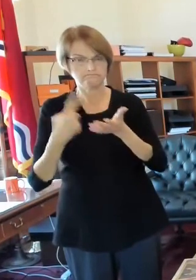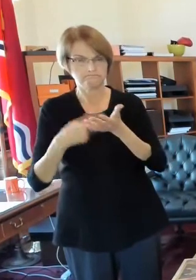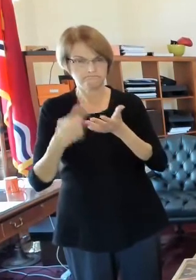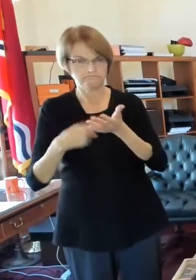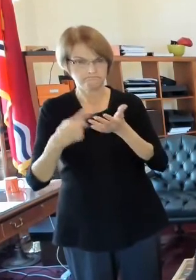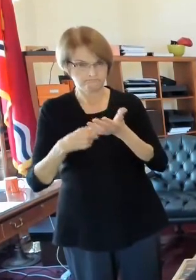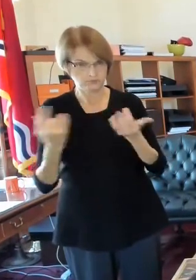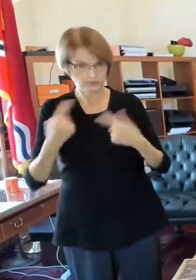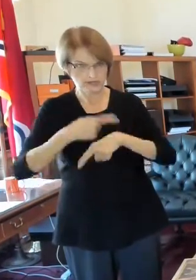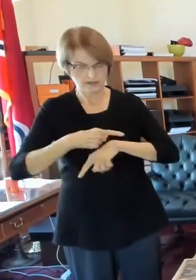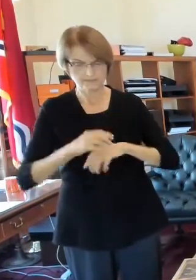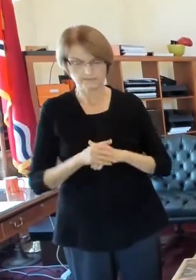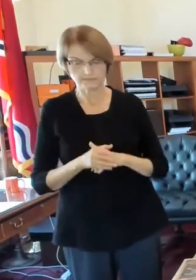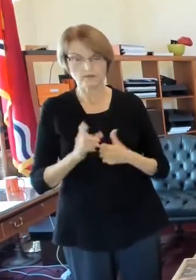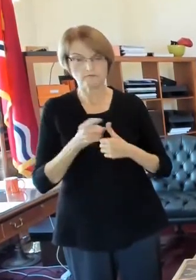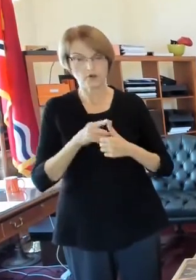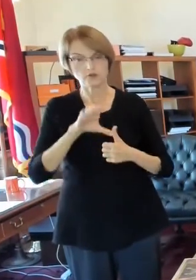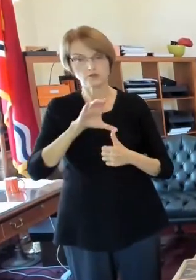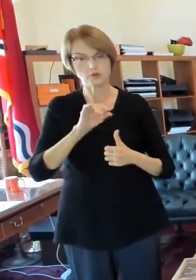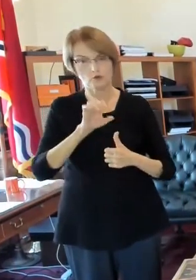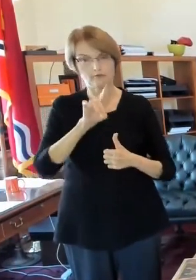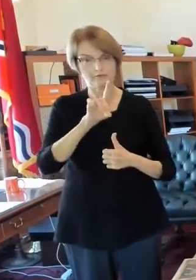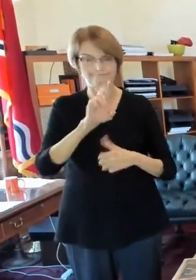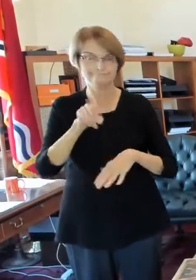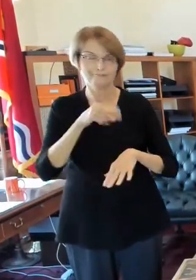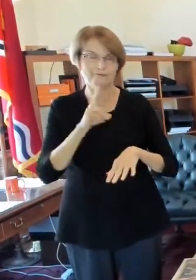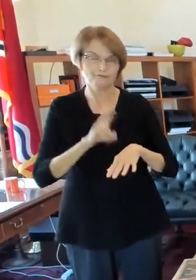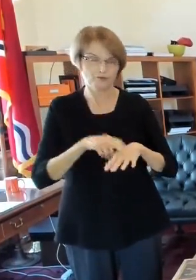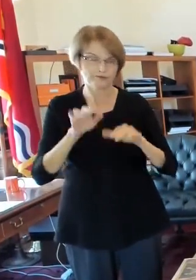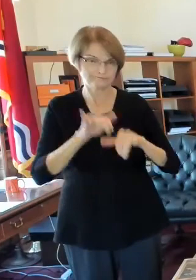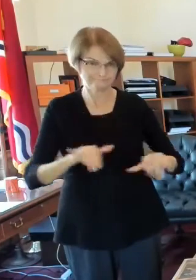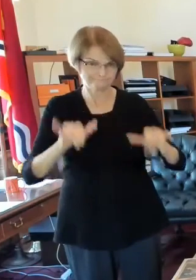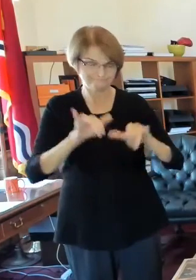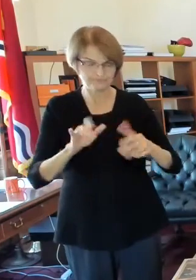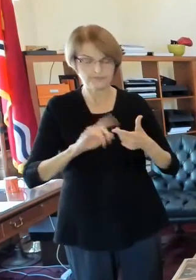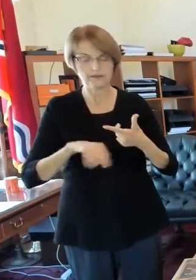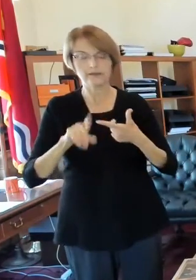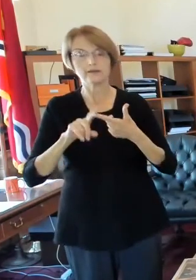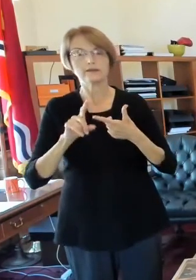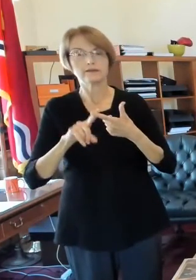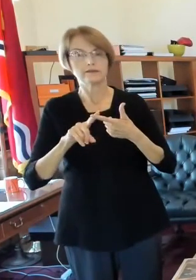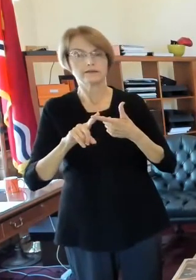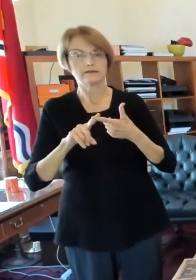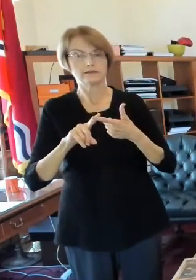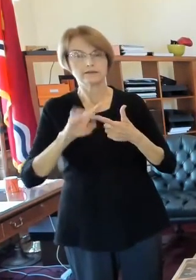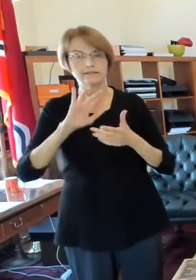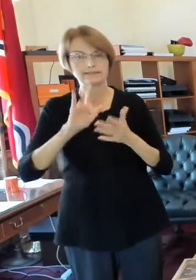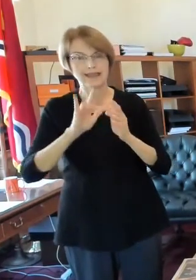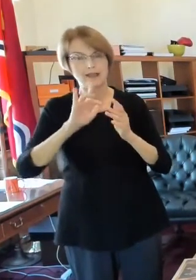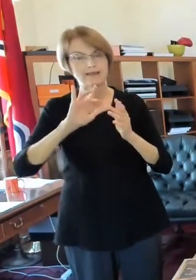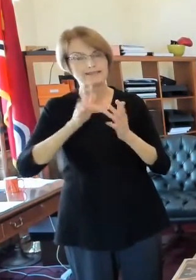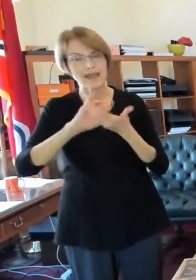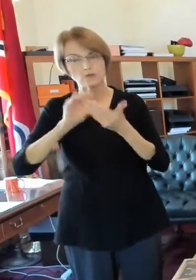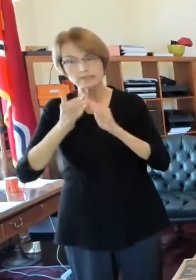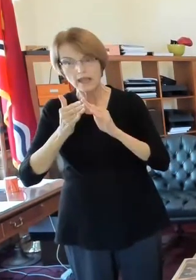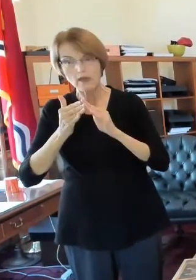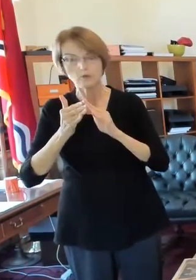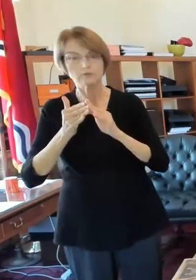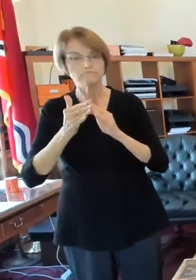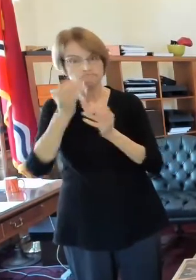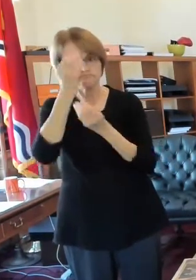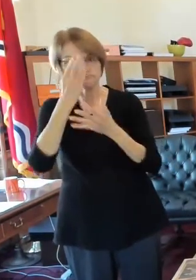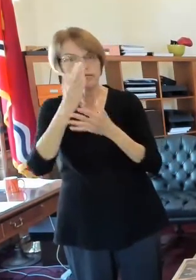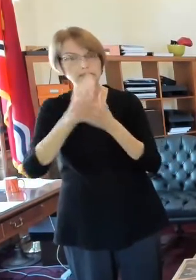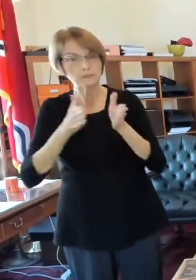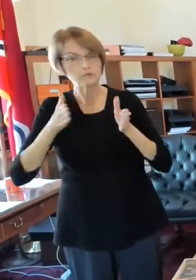today. One is COVID, of course. Second is downtown, some of the street changes.